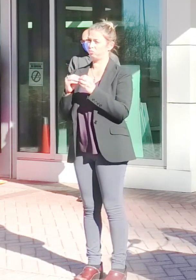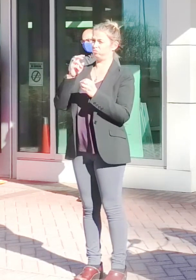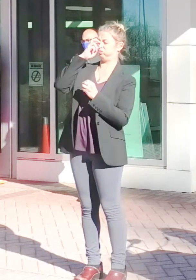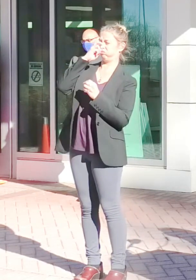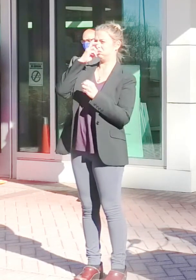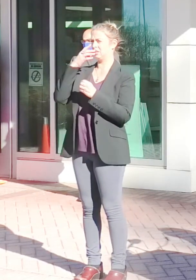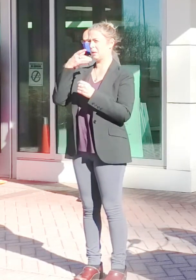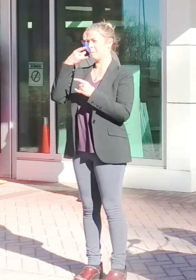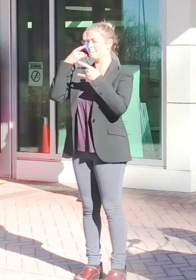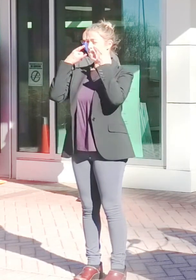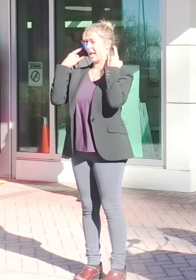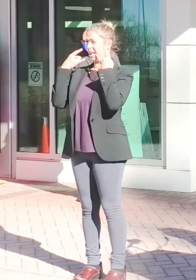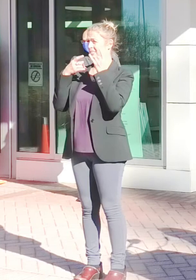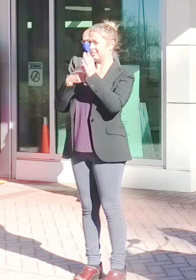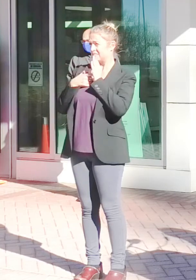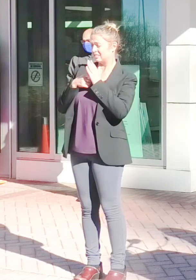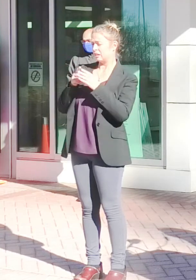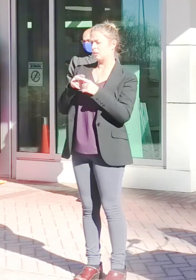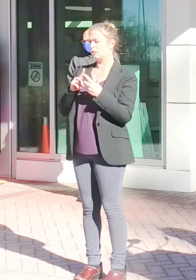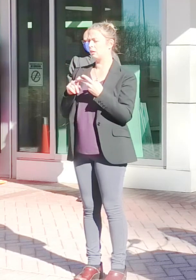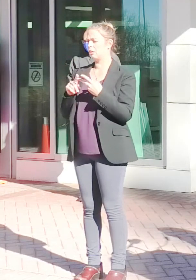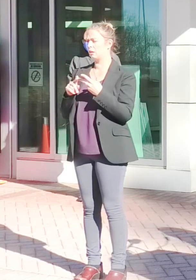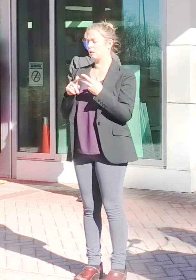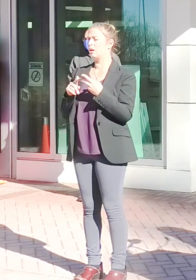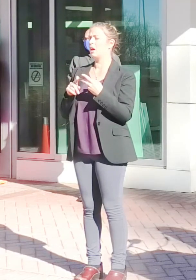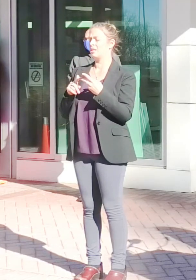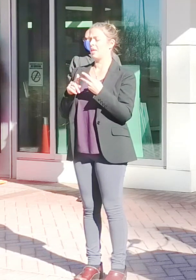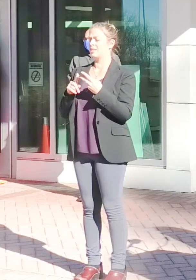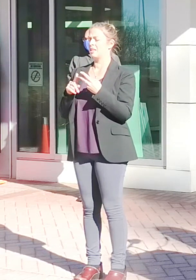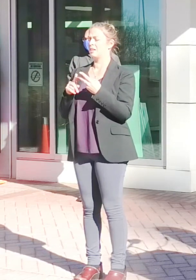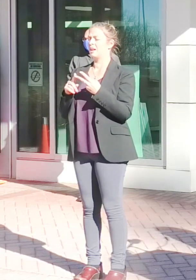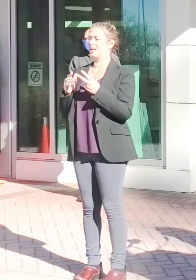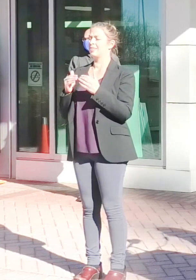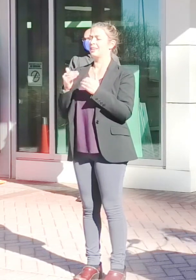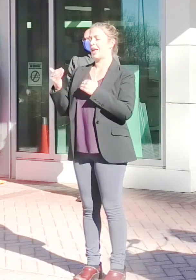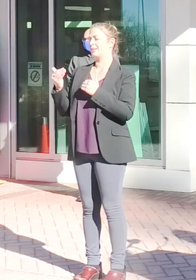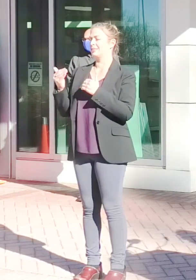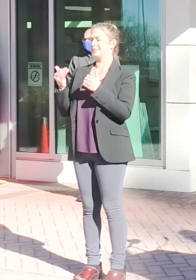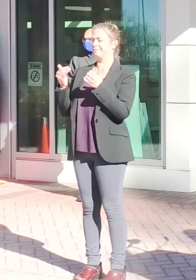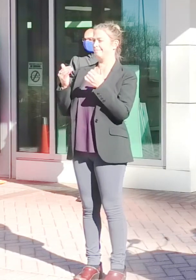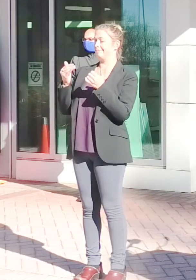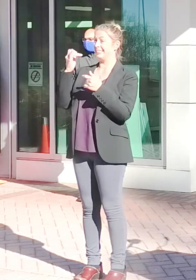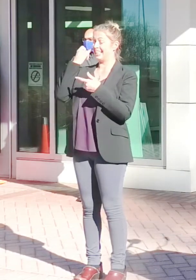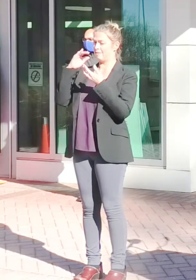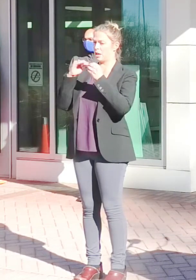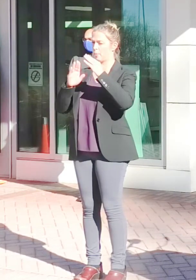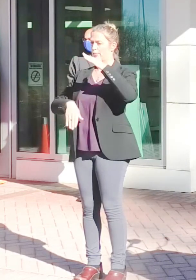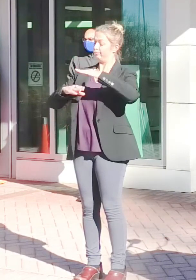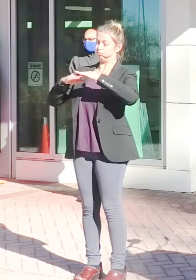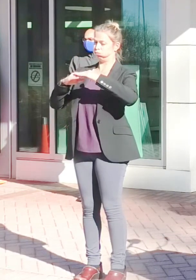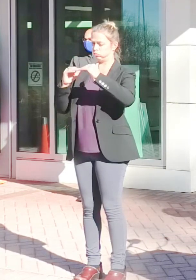And can you repeat the second part? Just the next threshold. Next threshold of metrics.